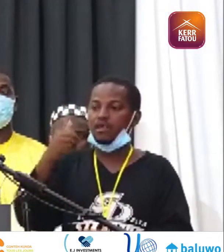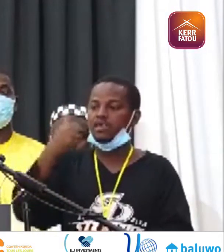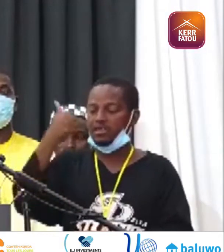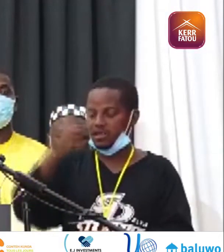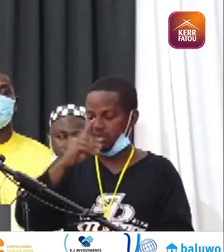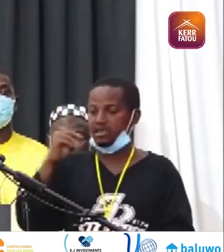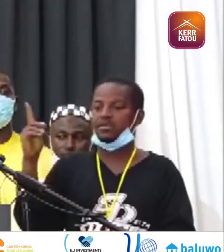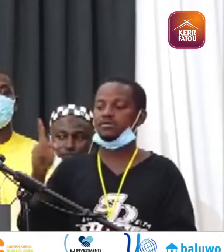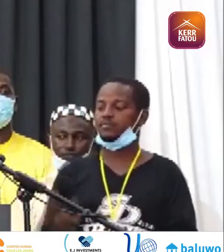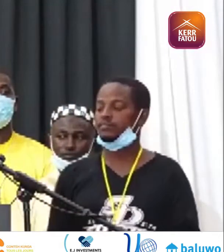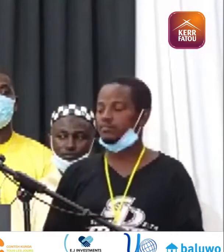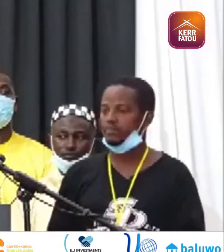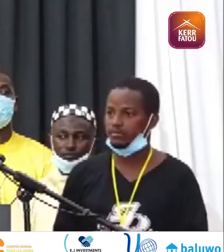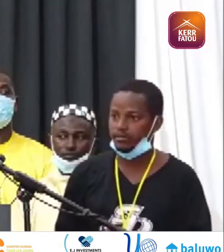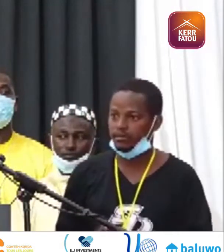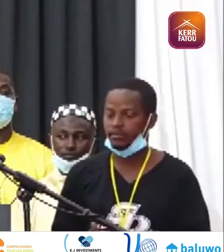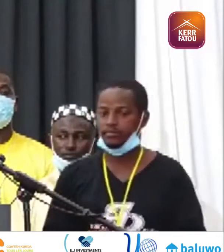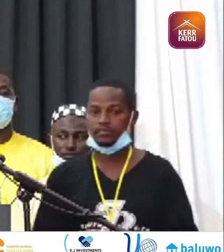$698,506.